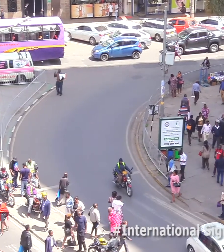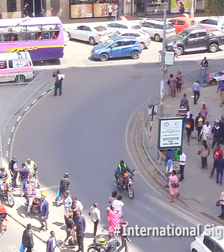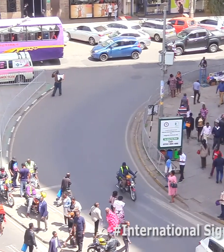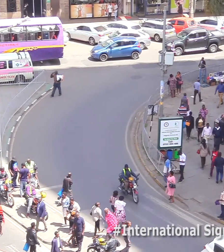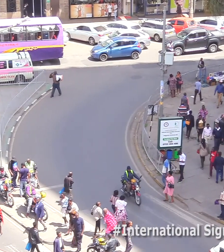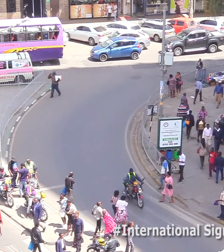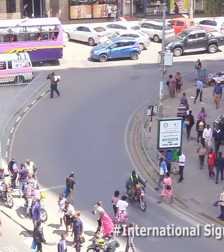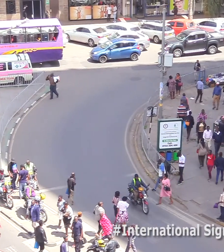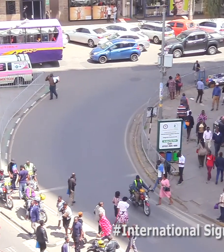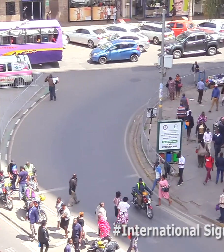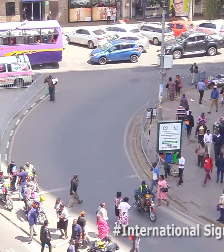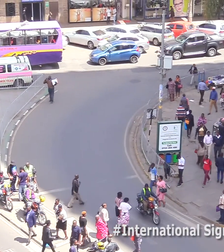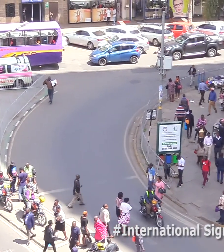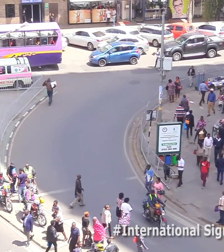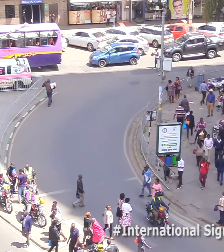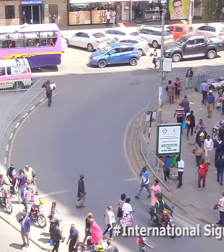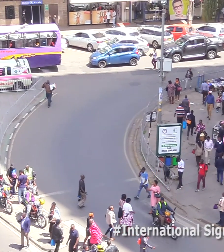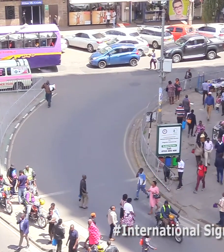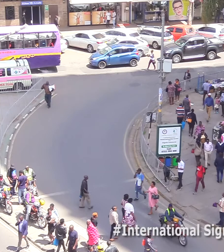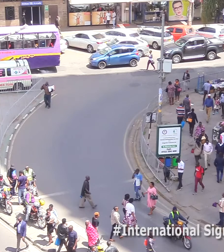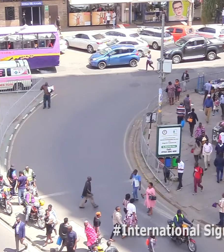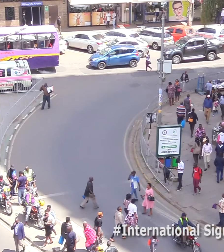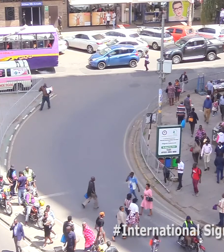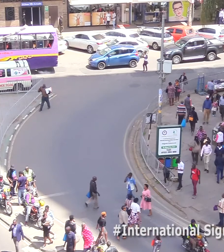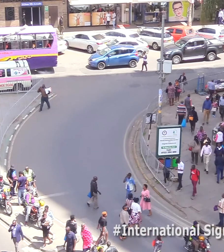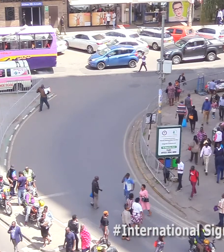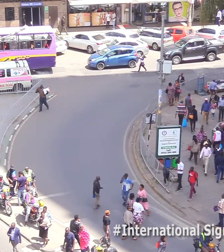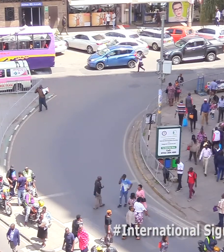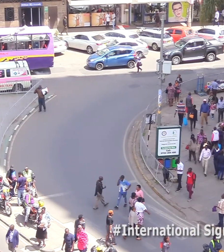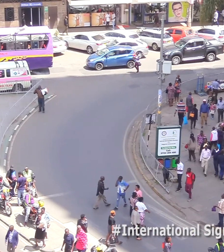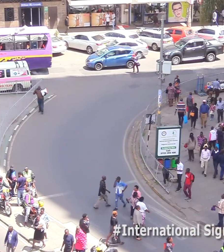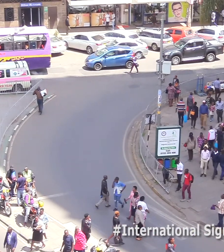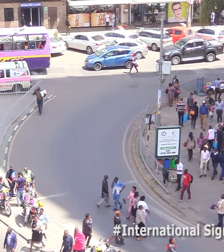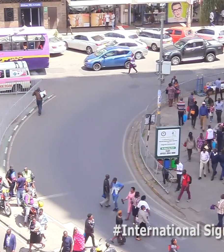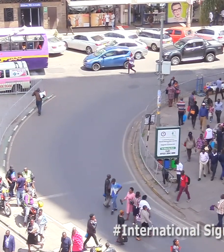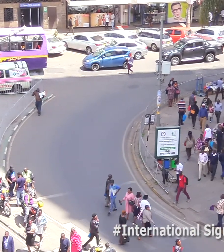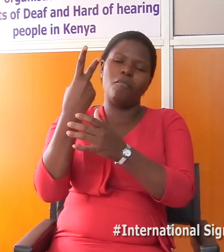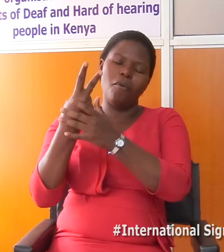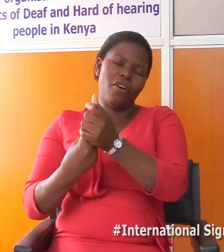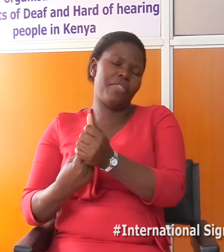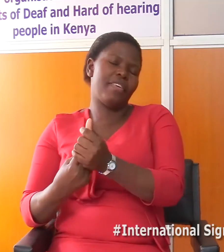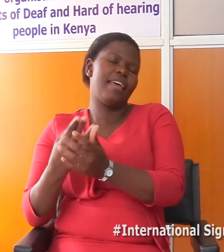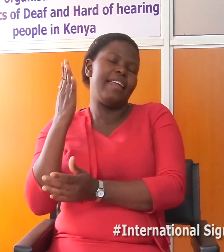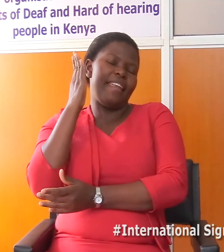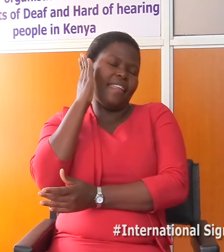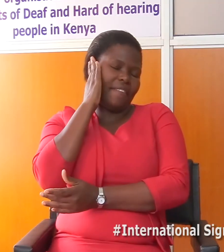sign language in Kenya has played a huge role in bridging the language barrier gap. First, KNAD is made up of both